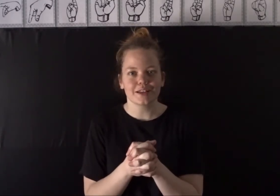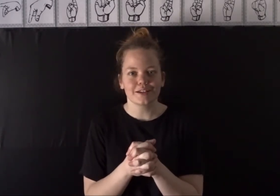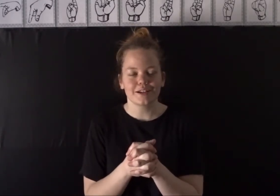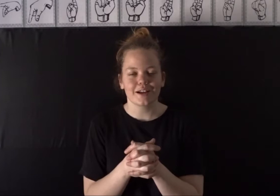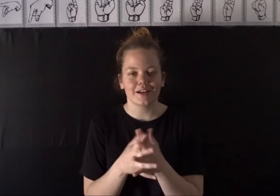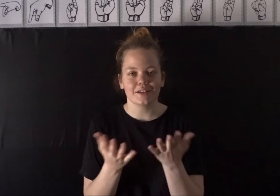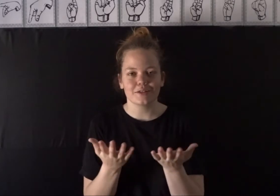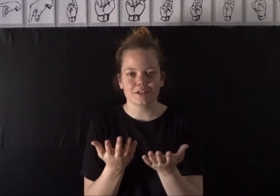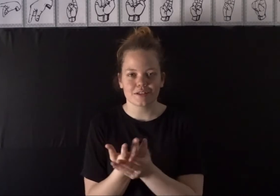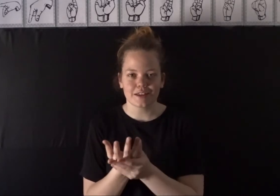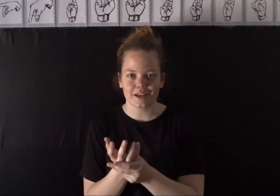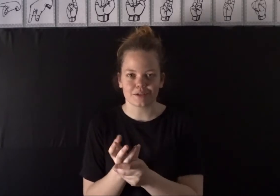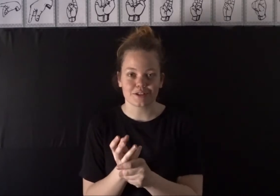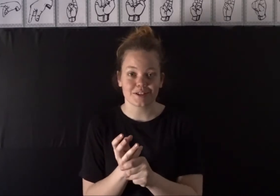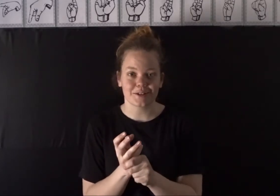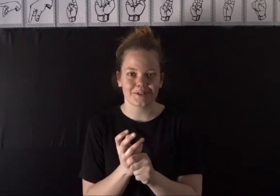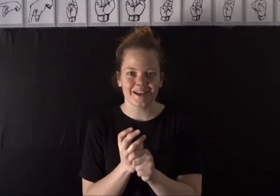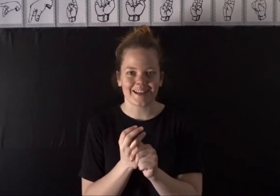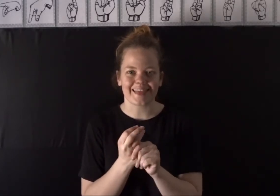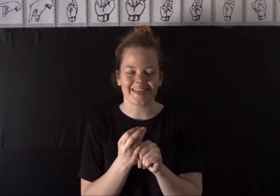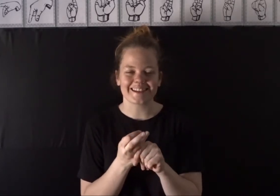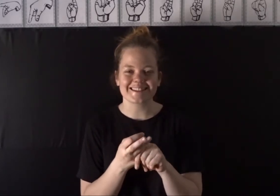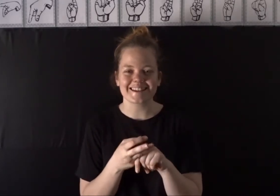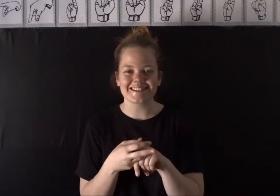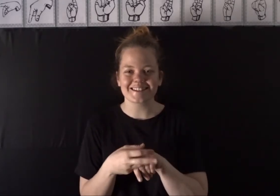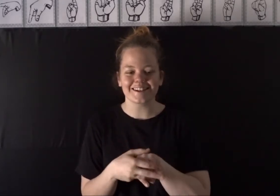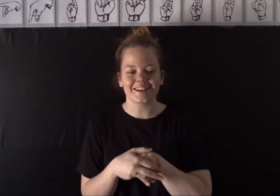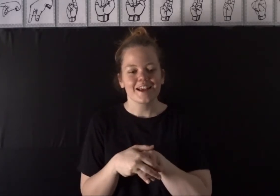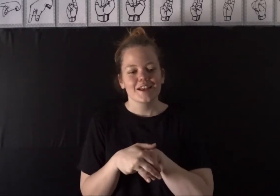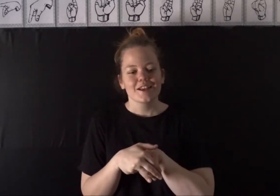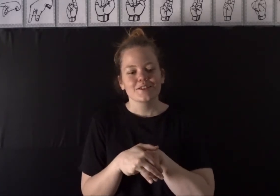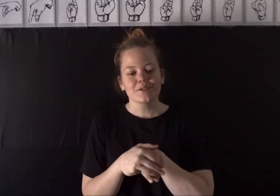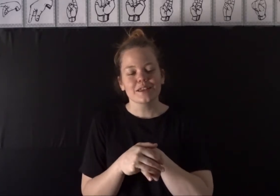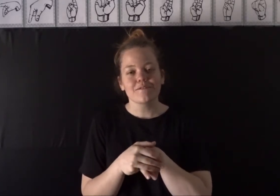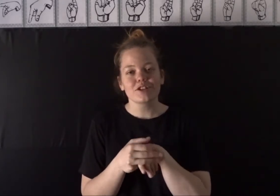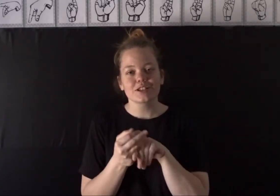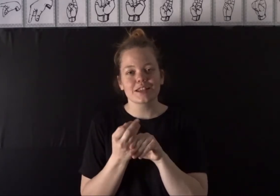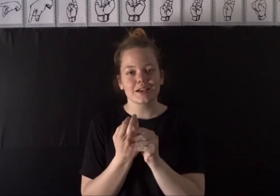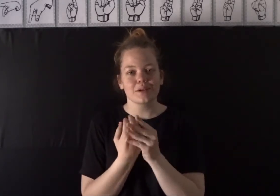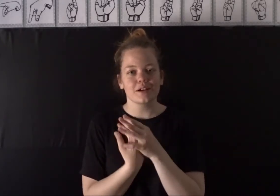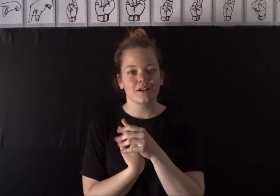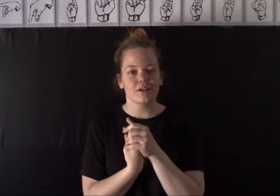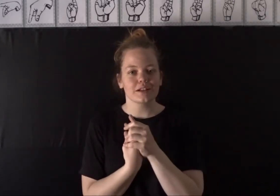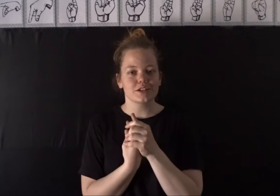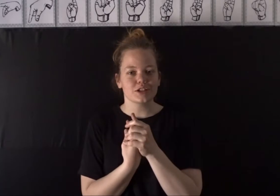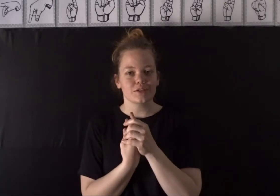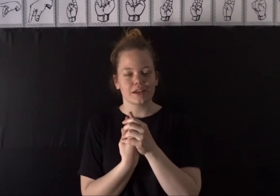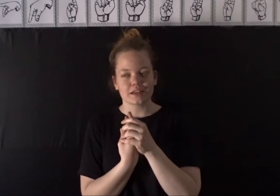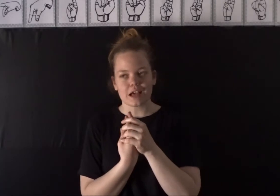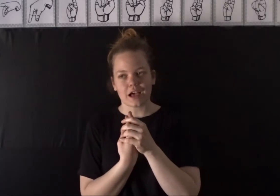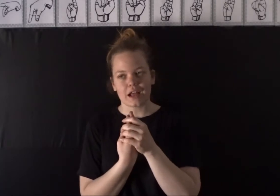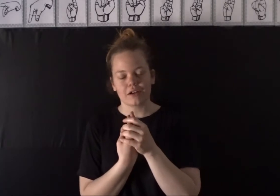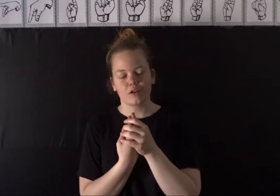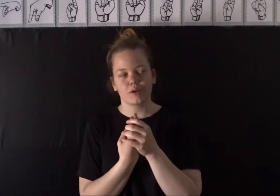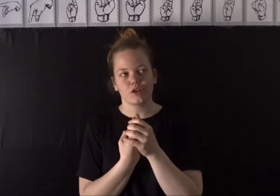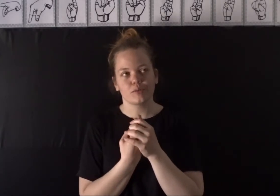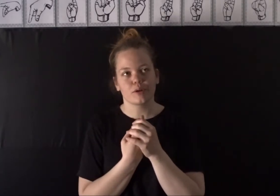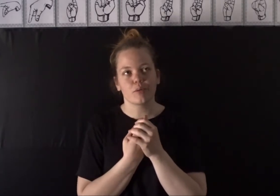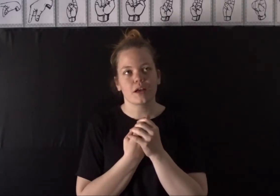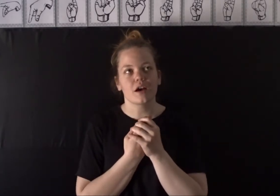together using sign language. So yeah, let's get started. So the first thing we are going to do is, I don't know about you, but when